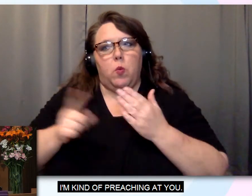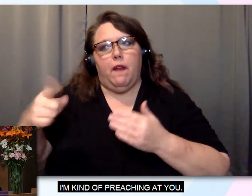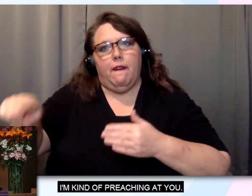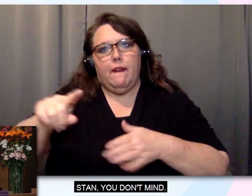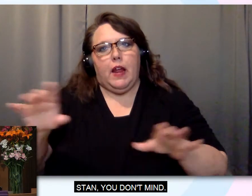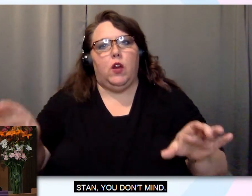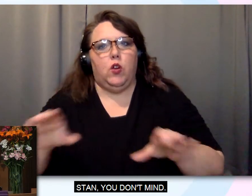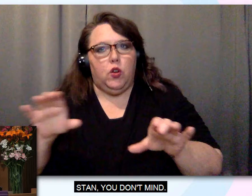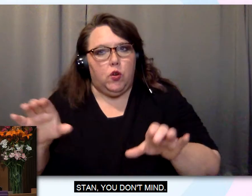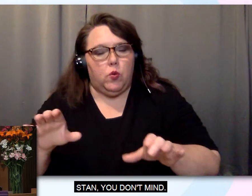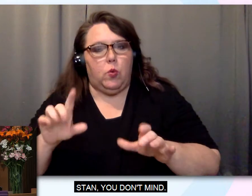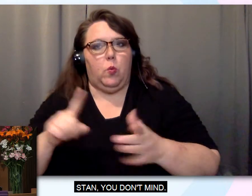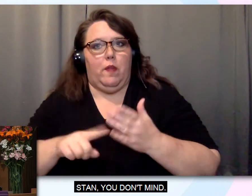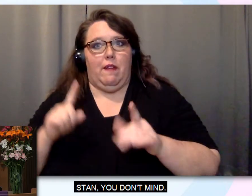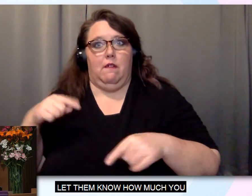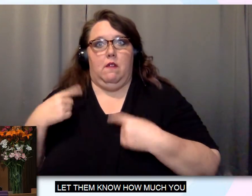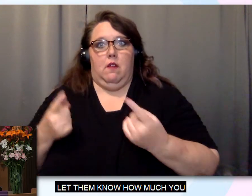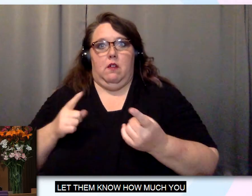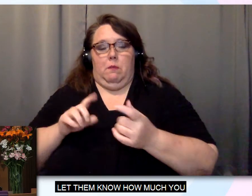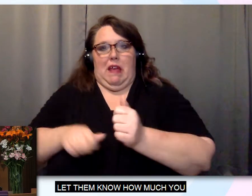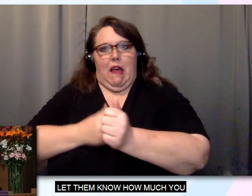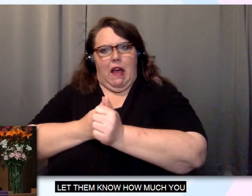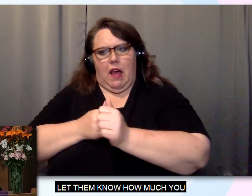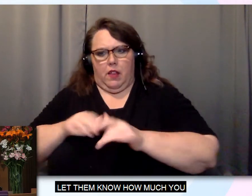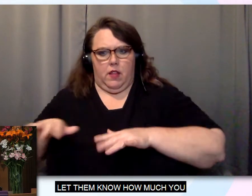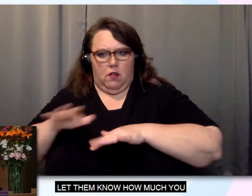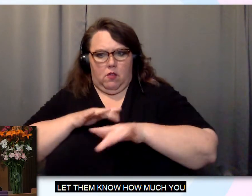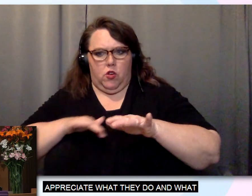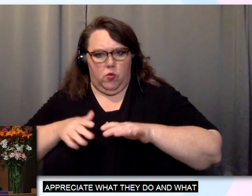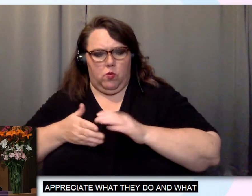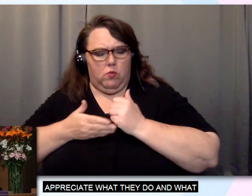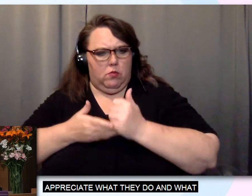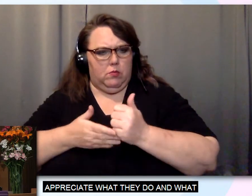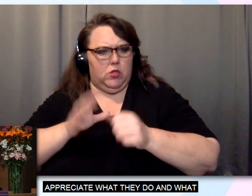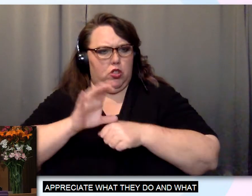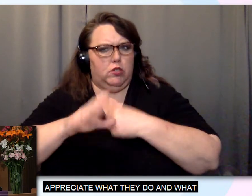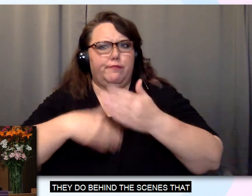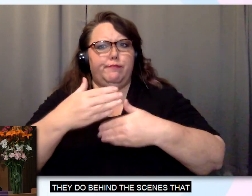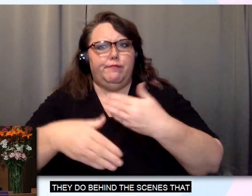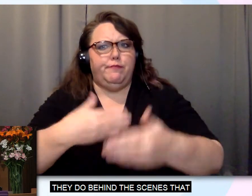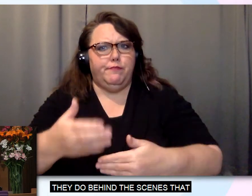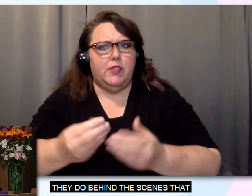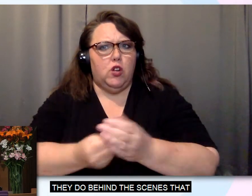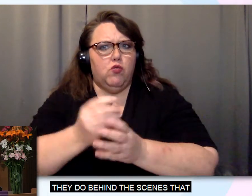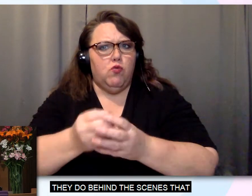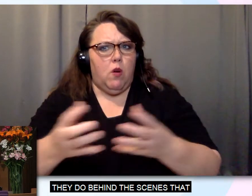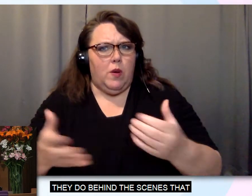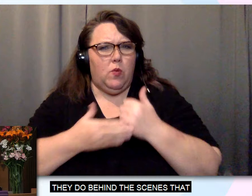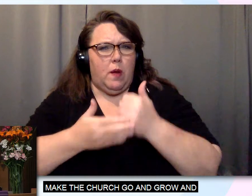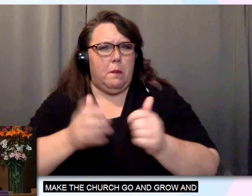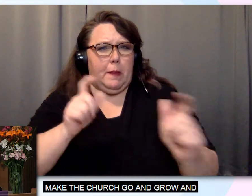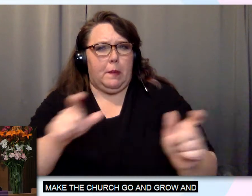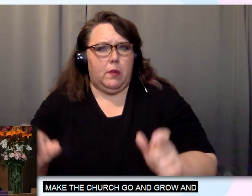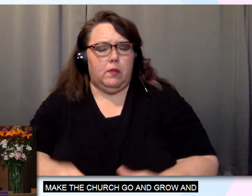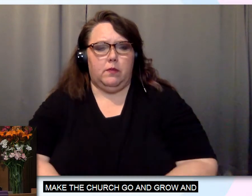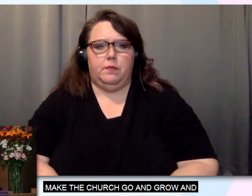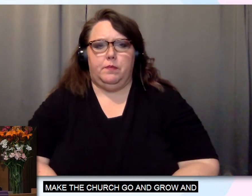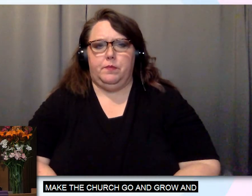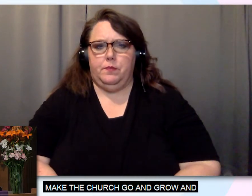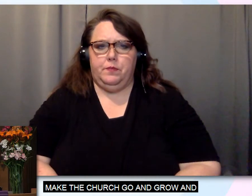how much you appreciate what they do and what they do behind the scenes that make church go and grow and help so many